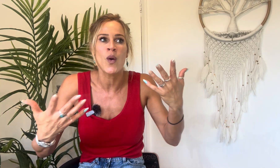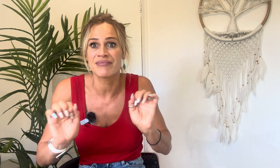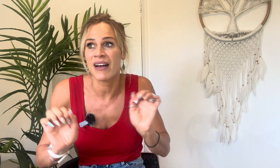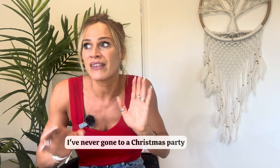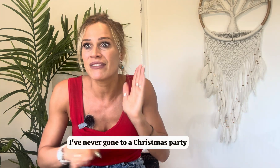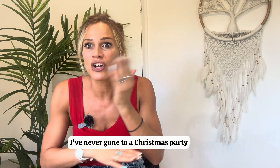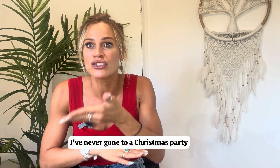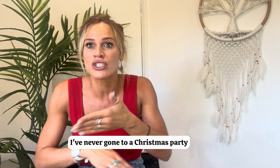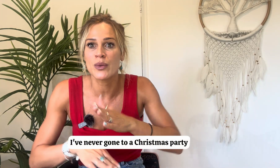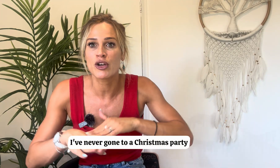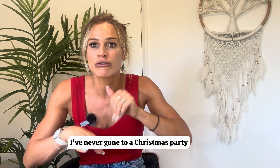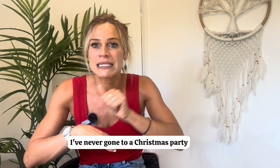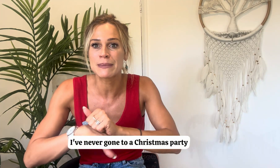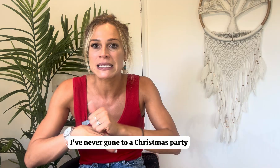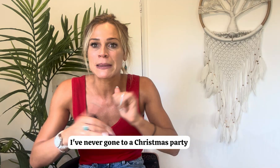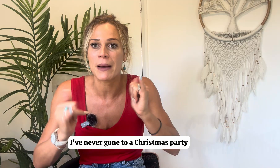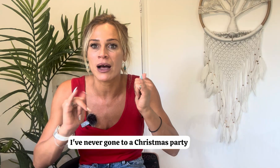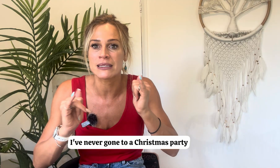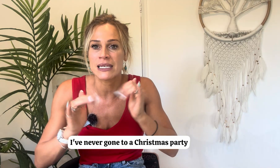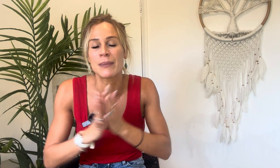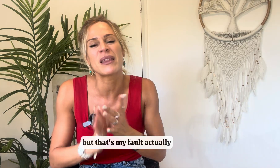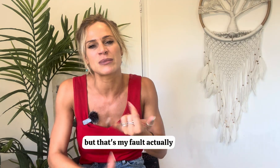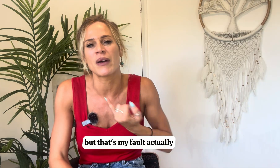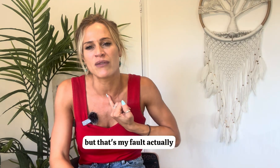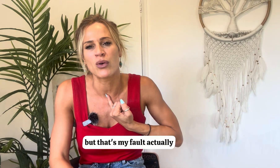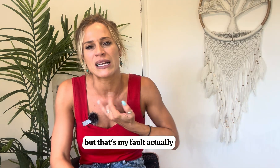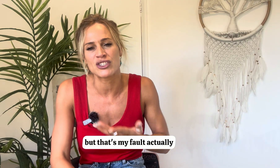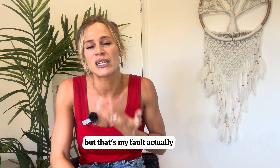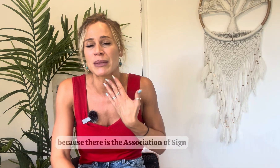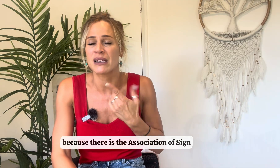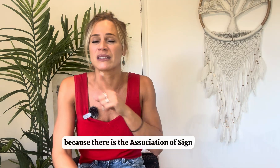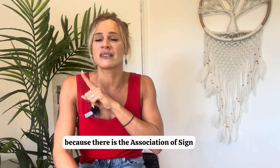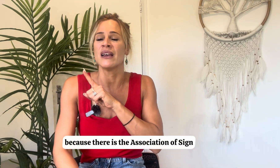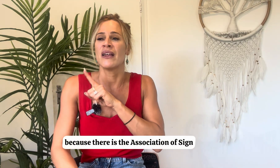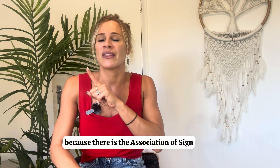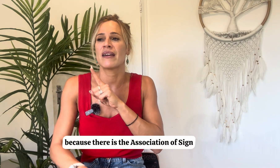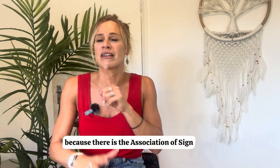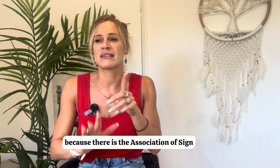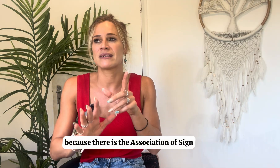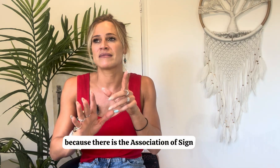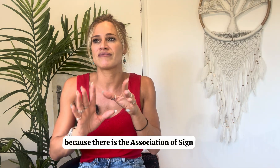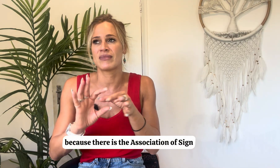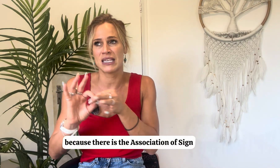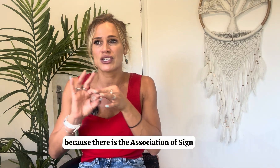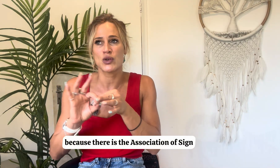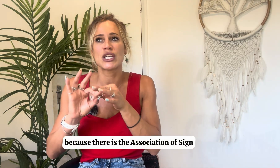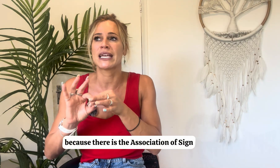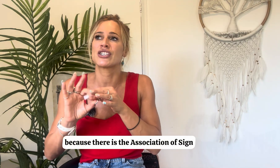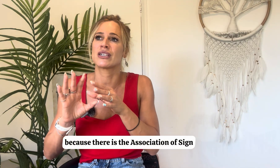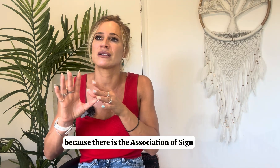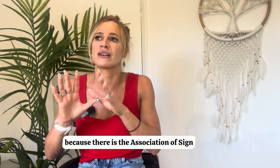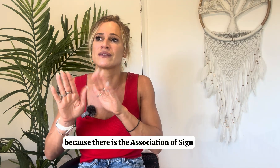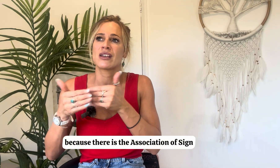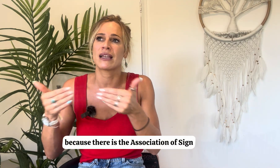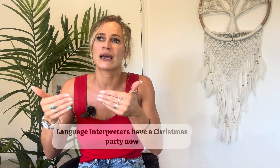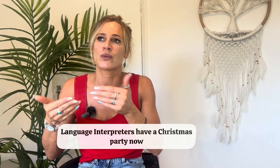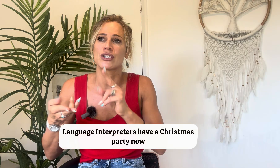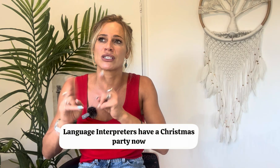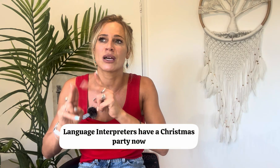I've never gone to a Christmas party, but that's my fault actually, because there is the Association of Sign Language